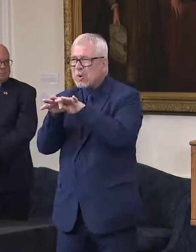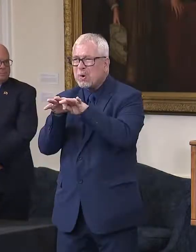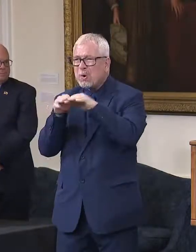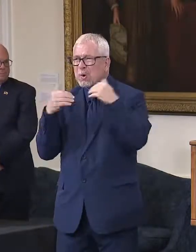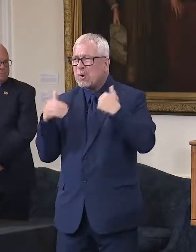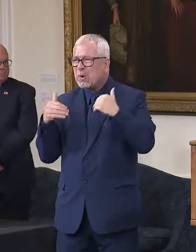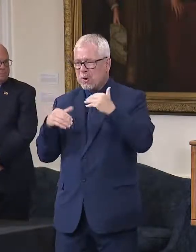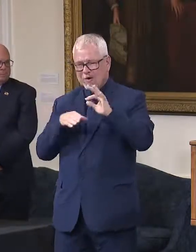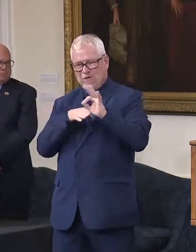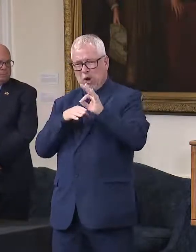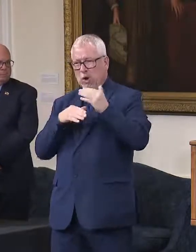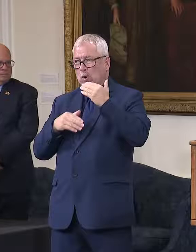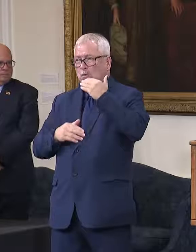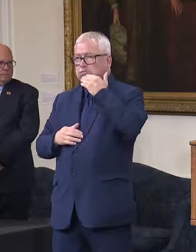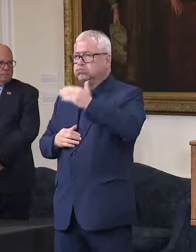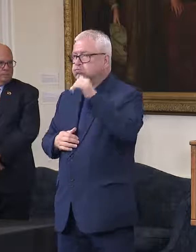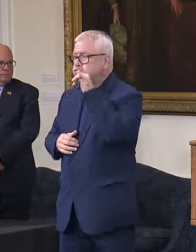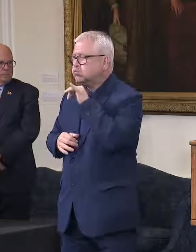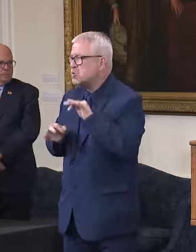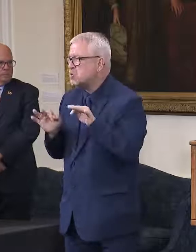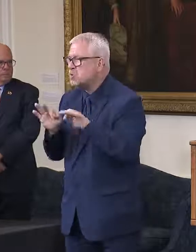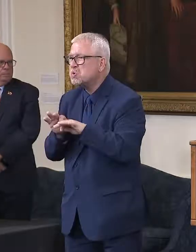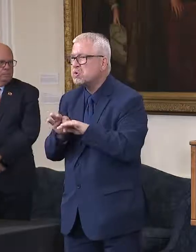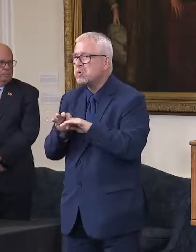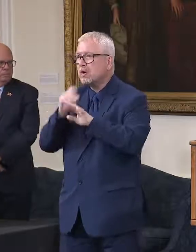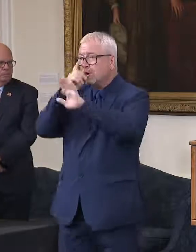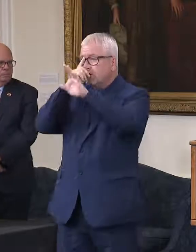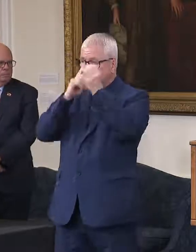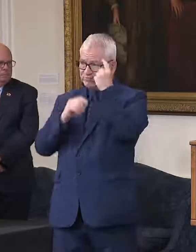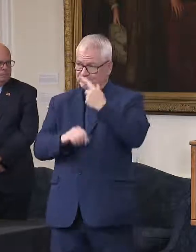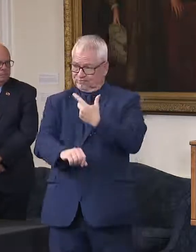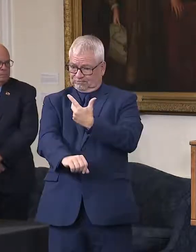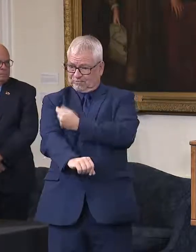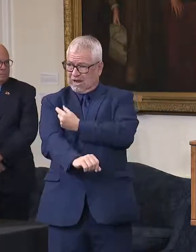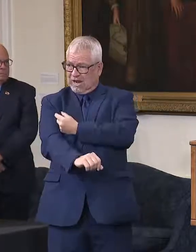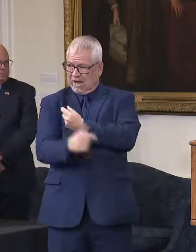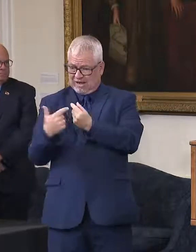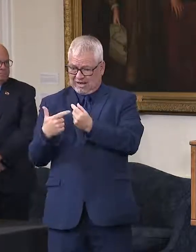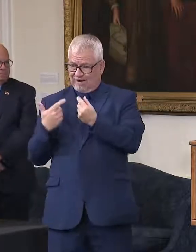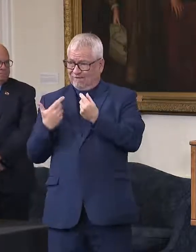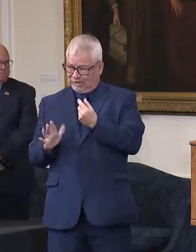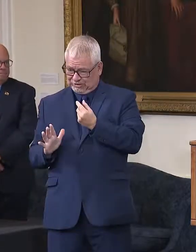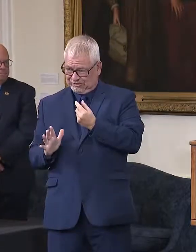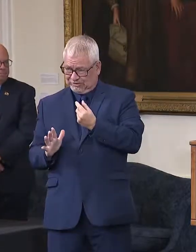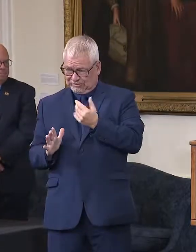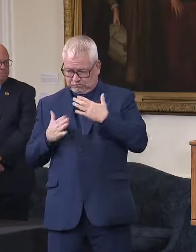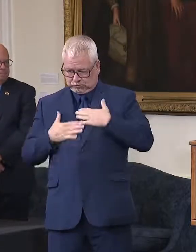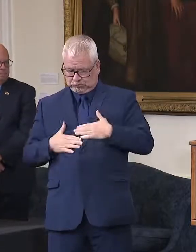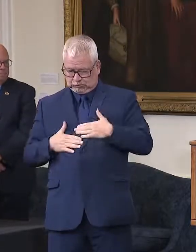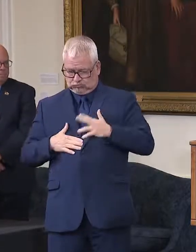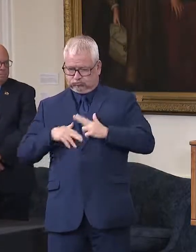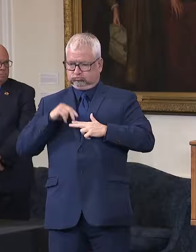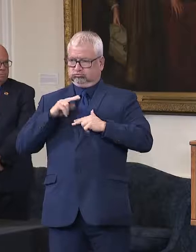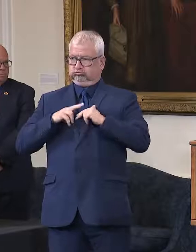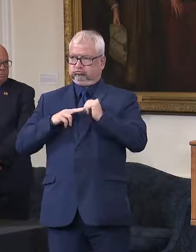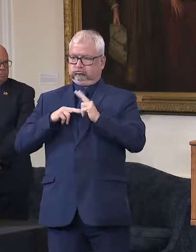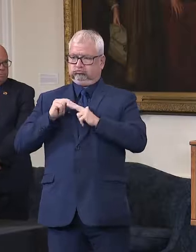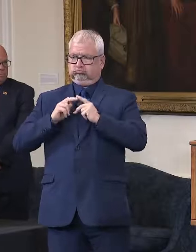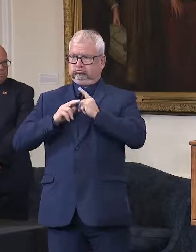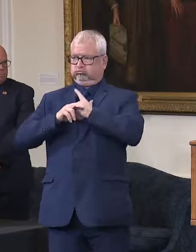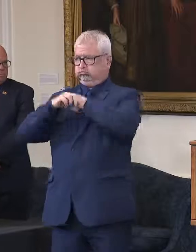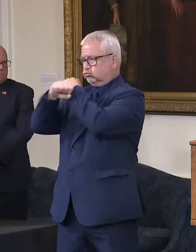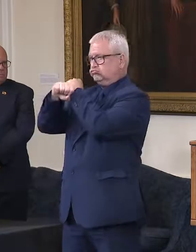do. They have instructed our immune systems to mount a defense to protect us from serious